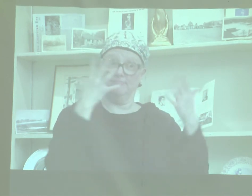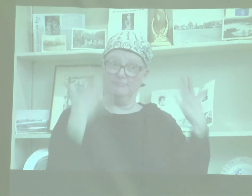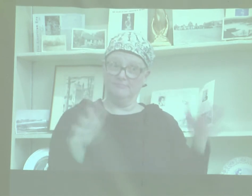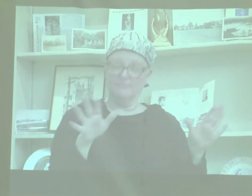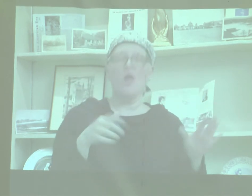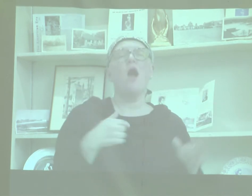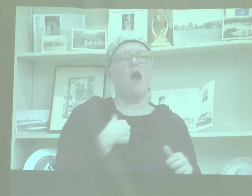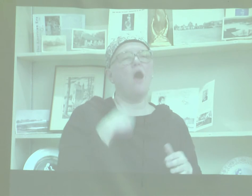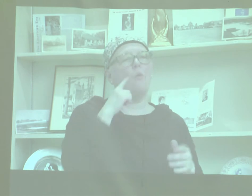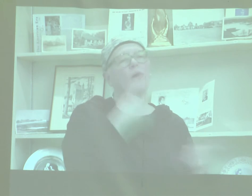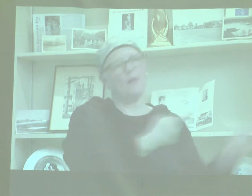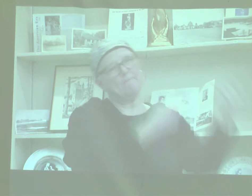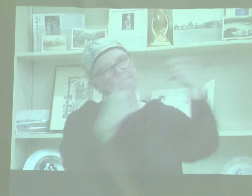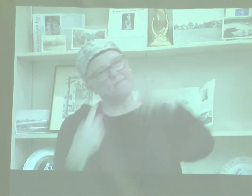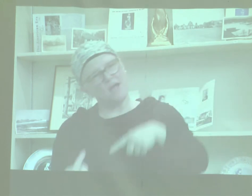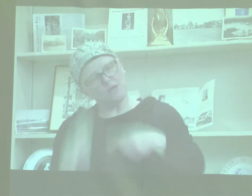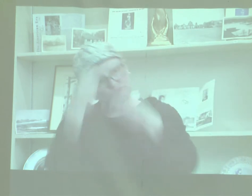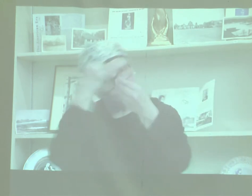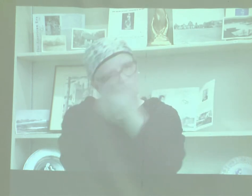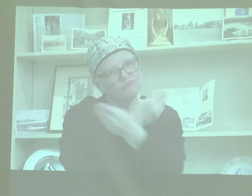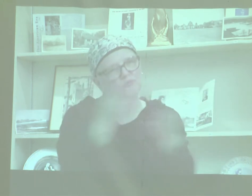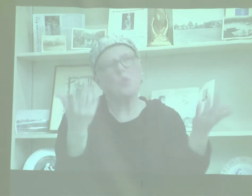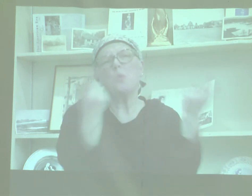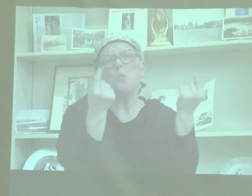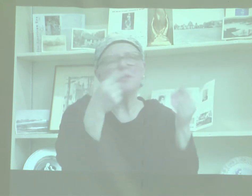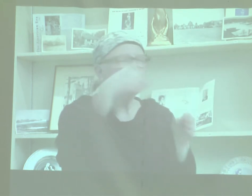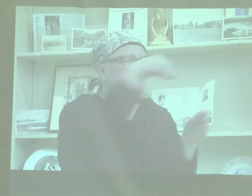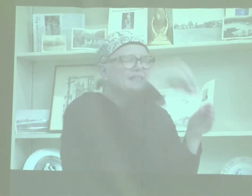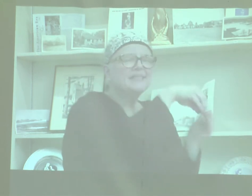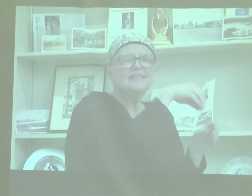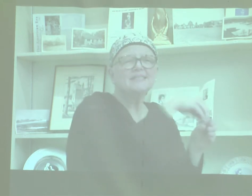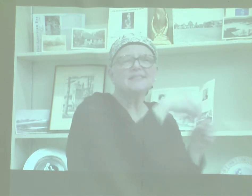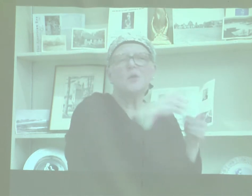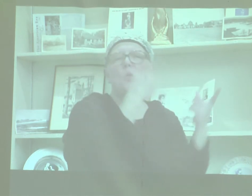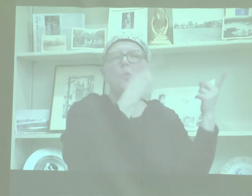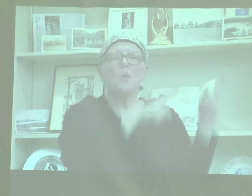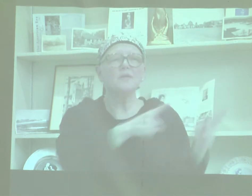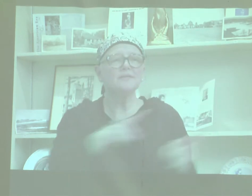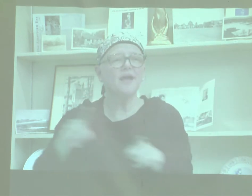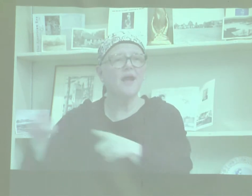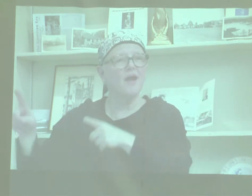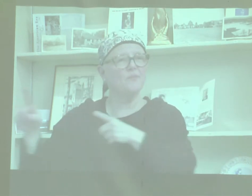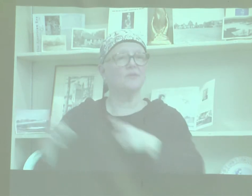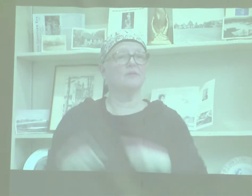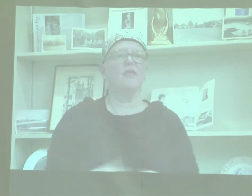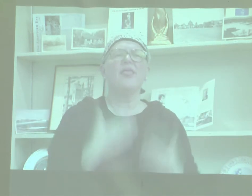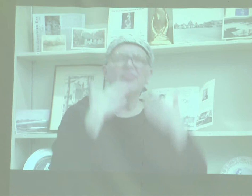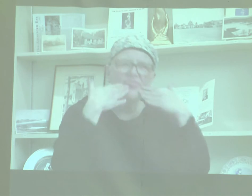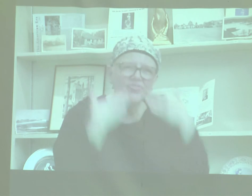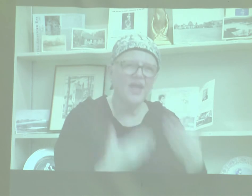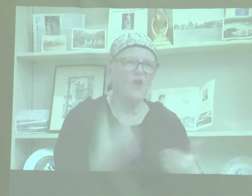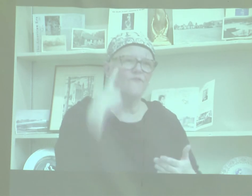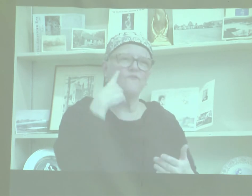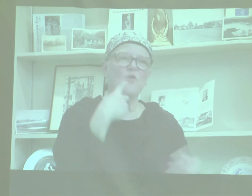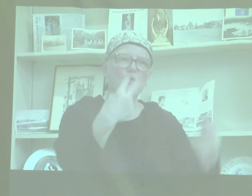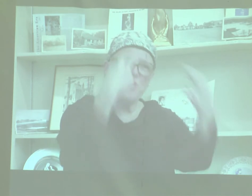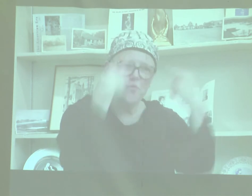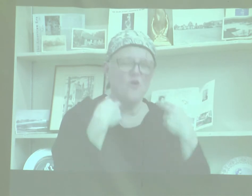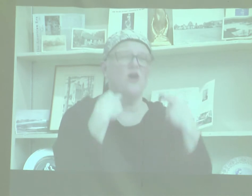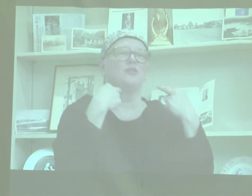Once that's done, I will be back to tell you about what was found inside the time capsule. Thank